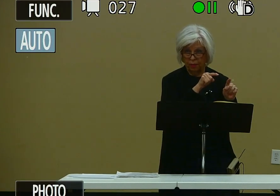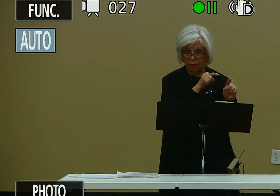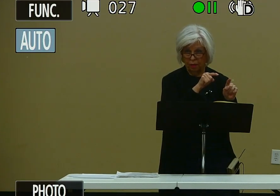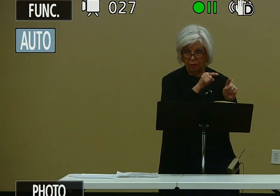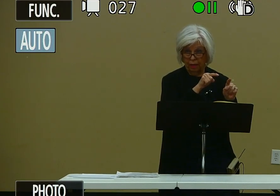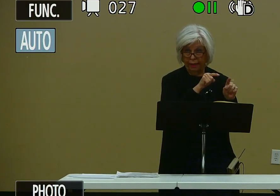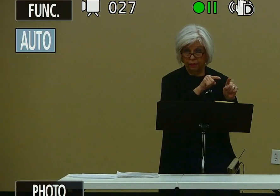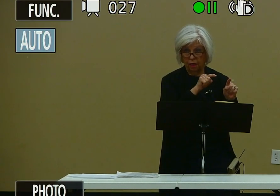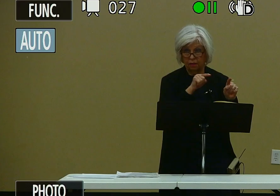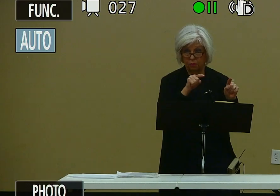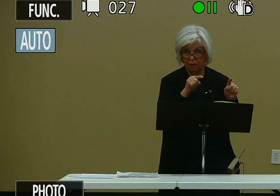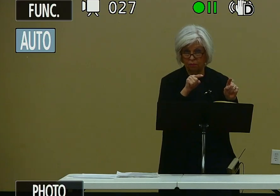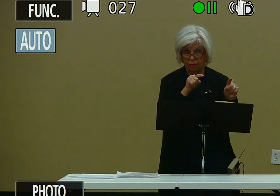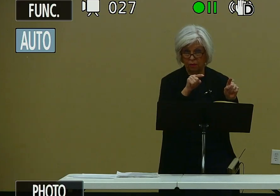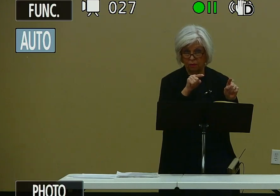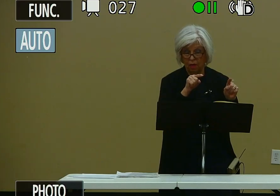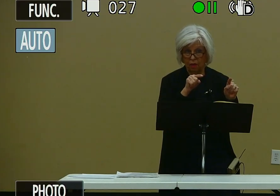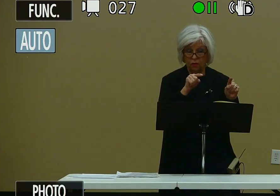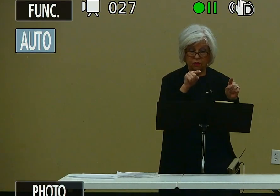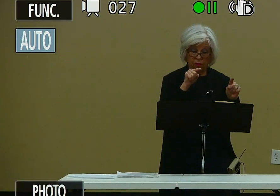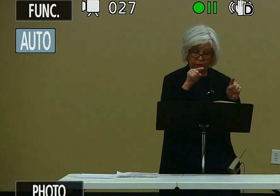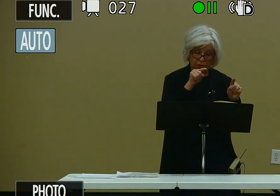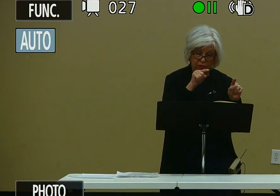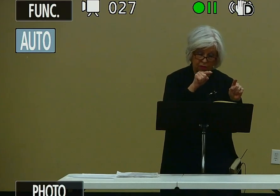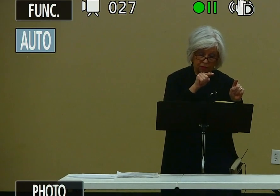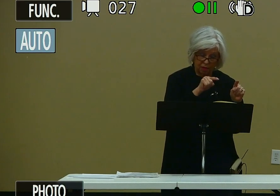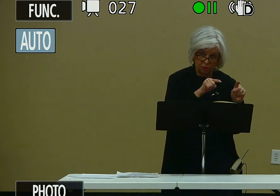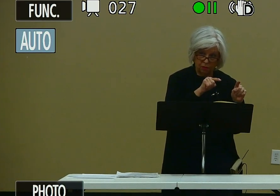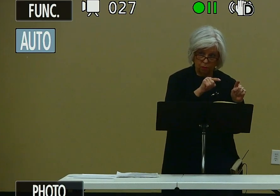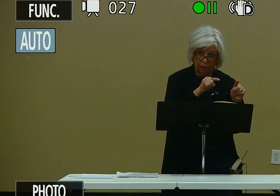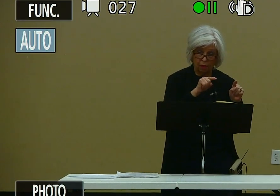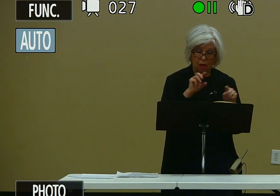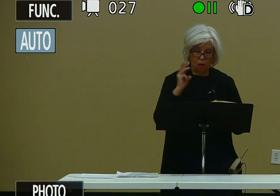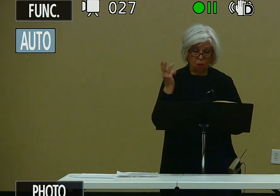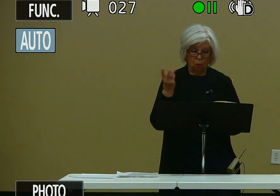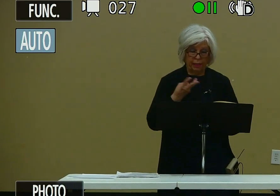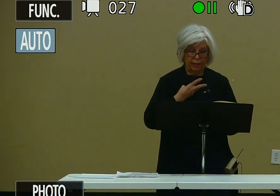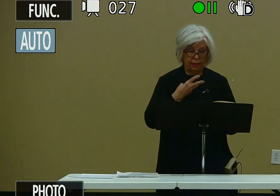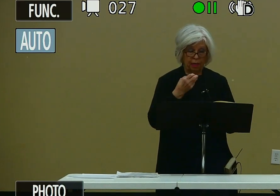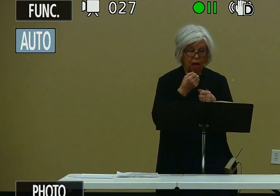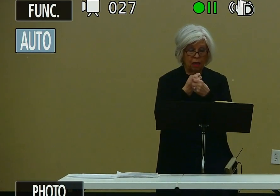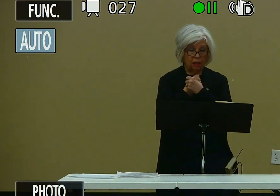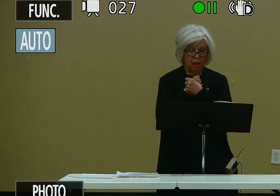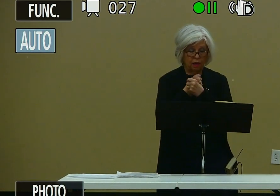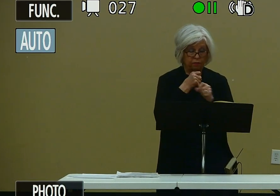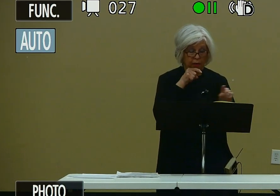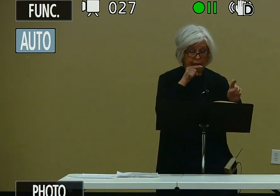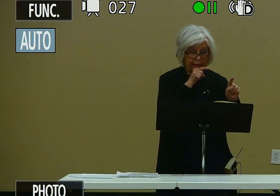at, and God comes after this. So this is an exception where we love